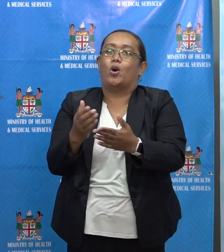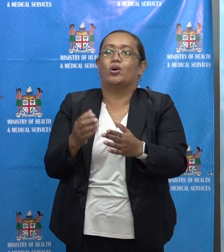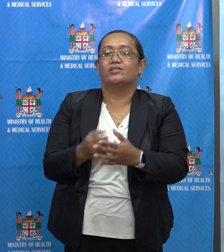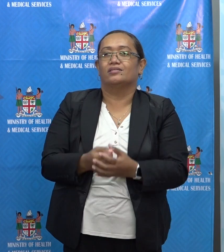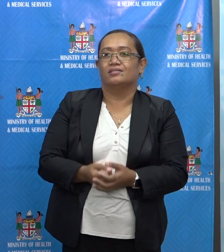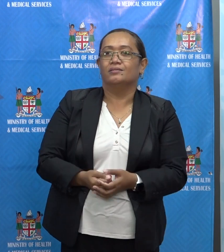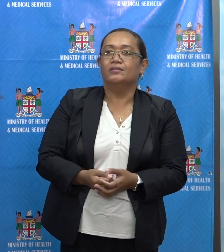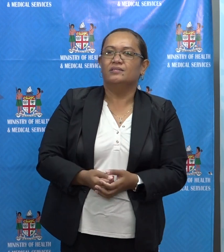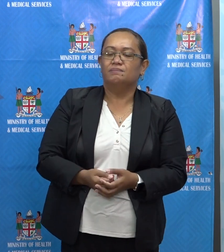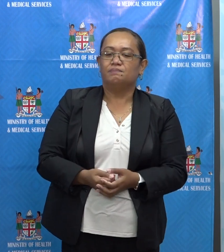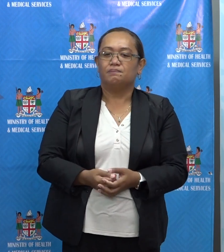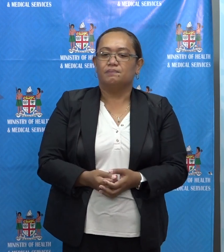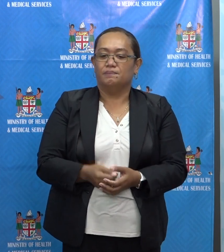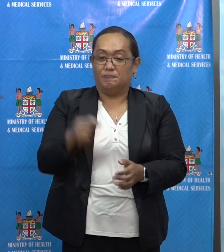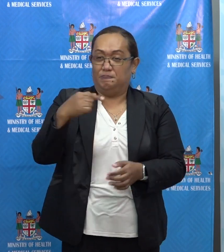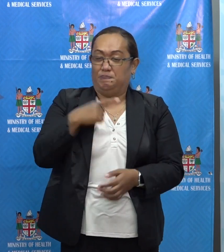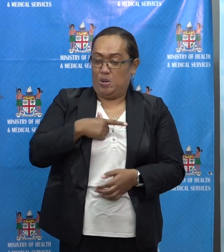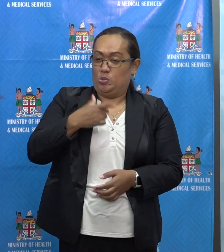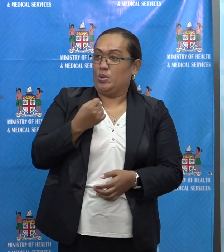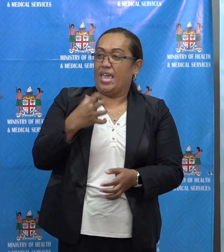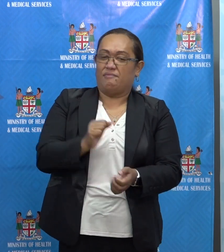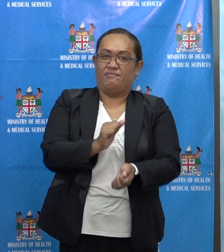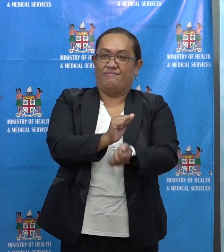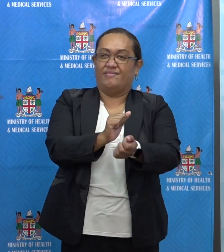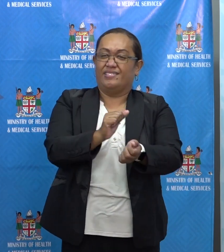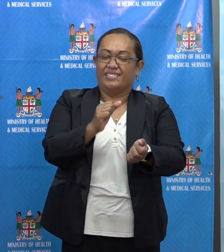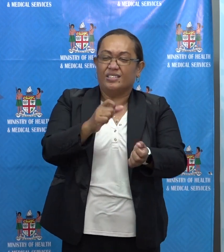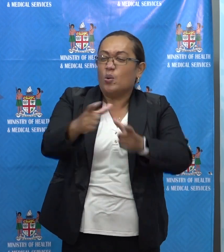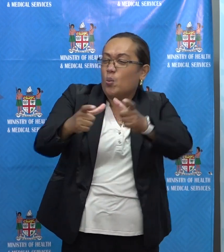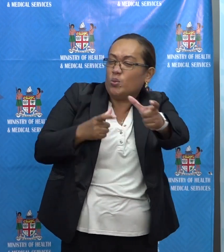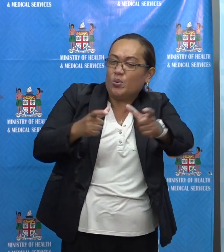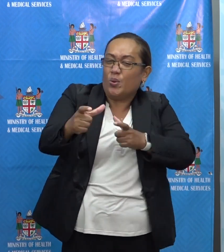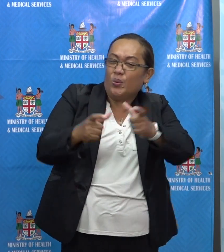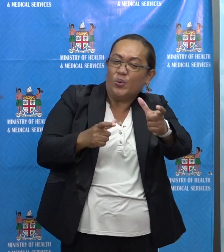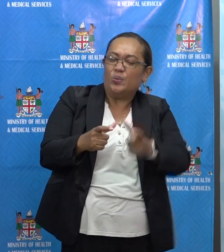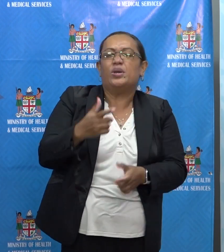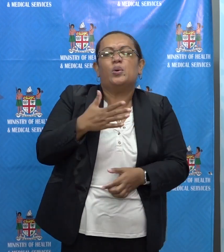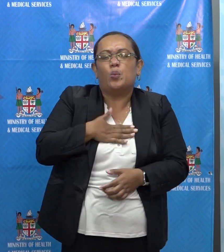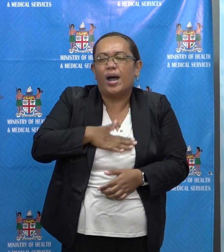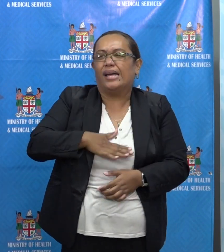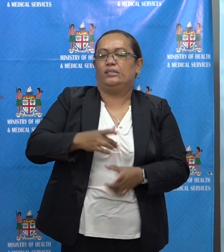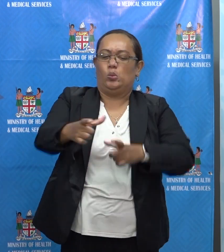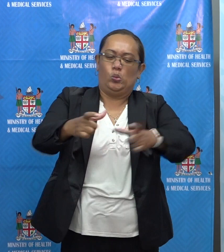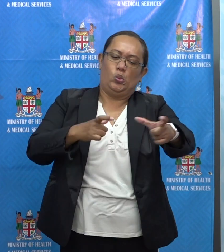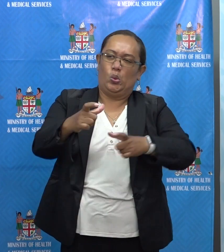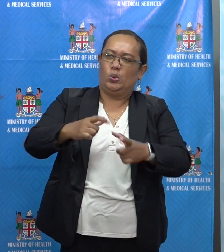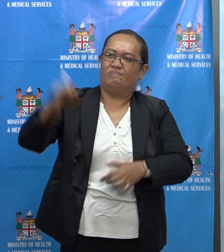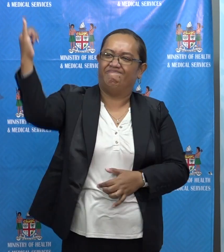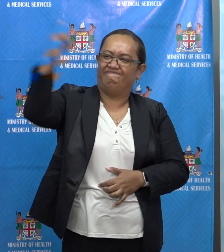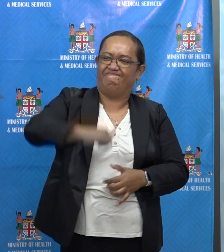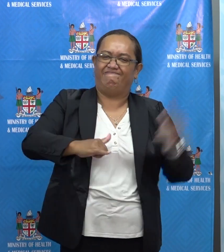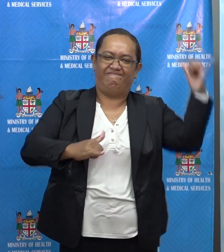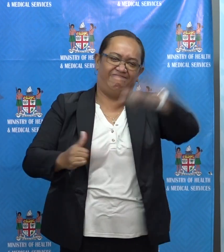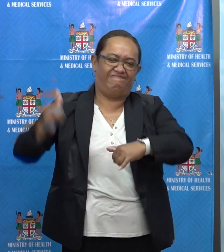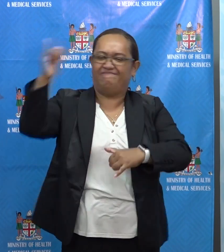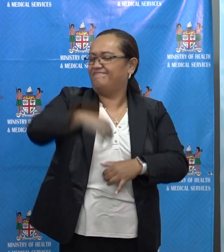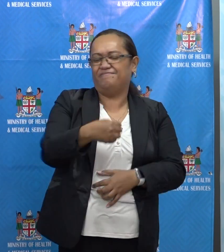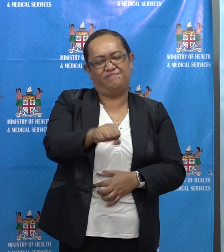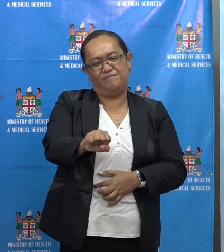plan, automatically, because we are reducing the number of flights coming in, so our citizens are affected.